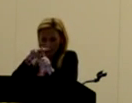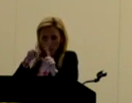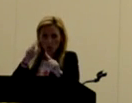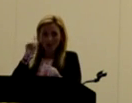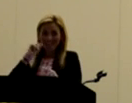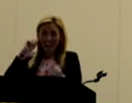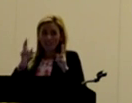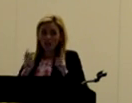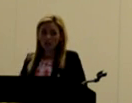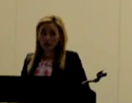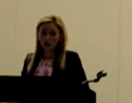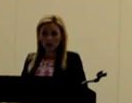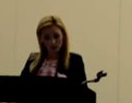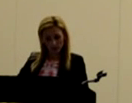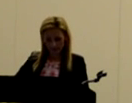applicable to deaf humans.